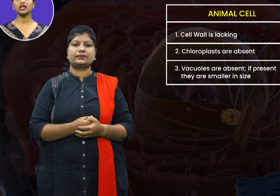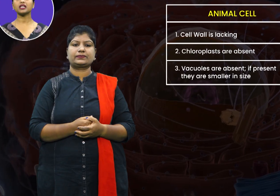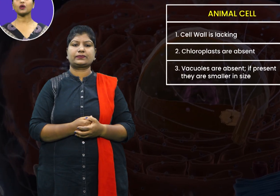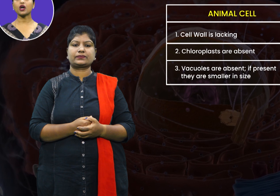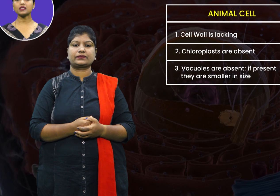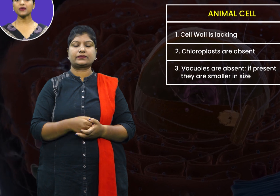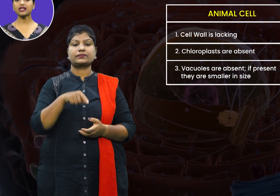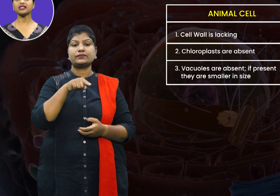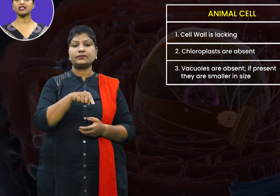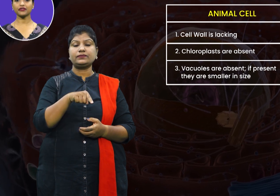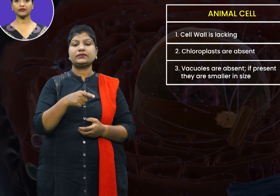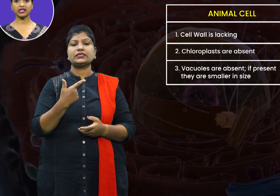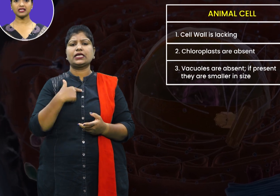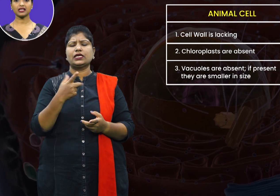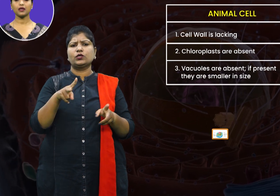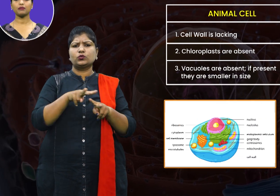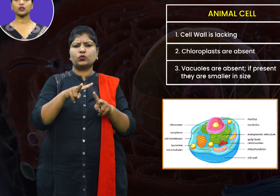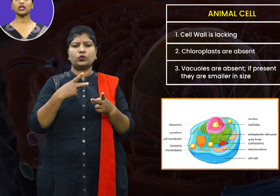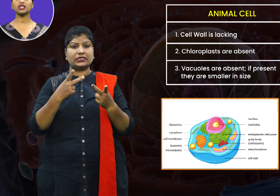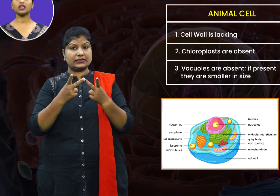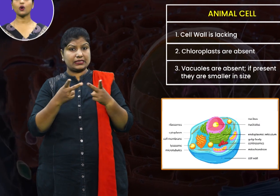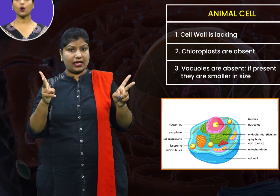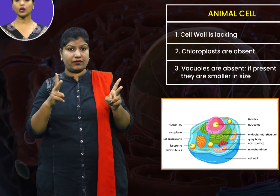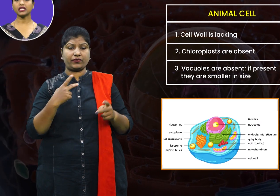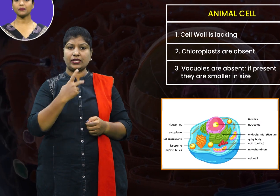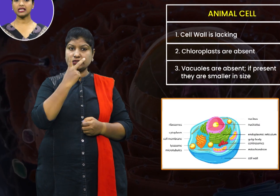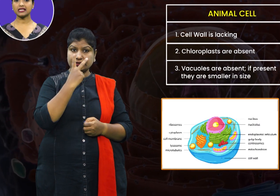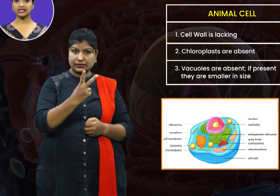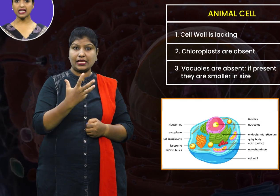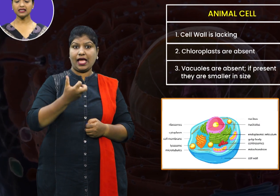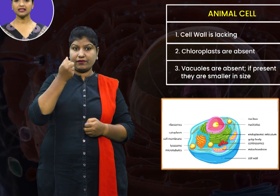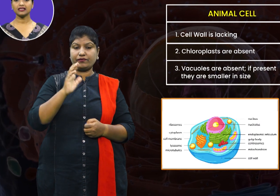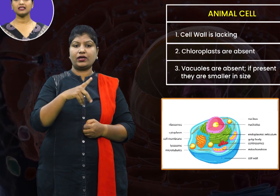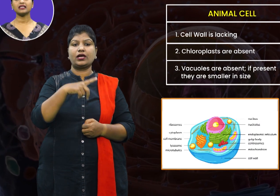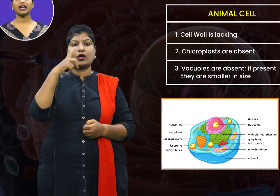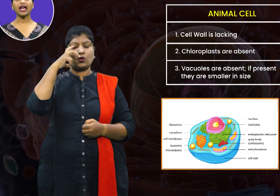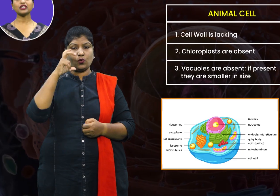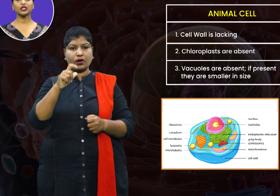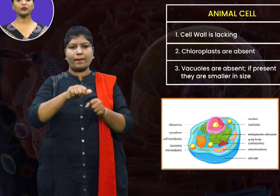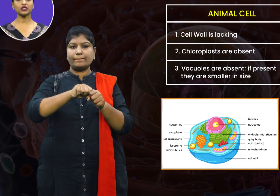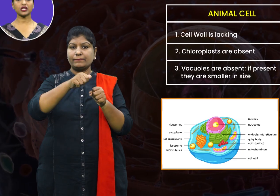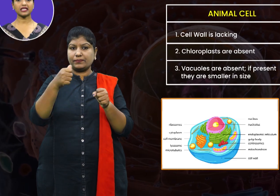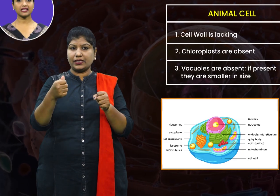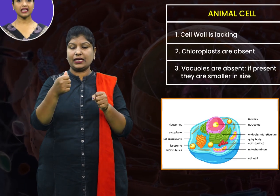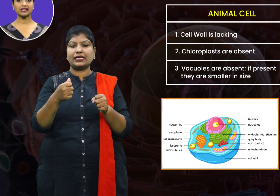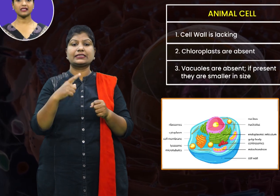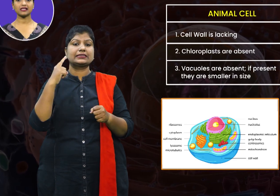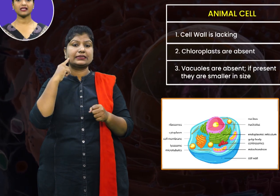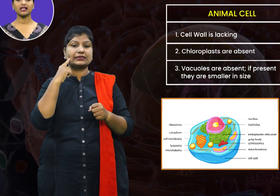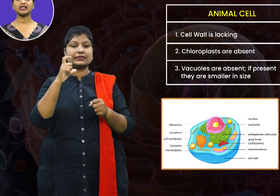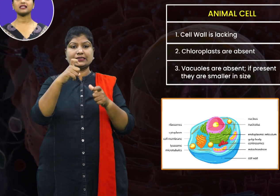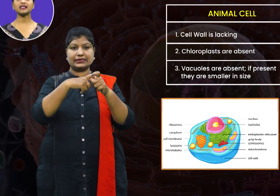So, the conspicuous difference between the onion peel cell and human cheek